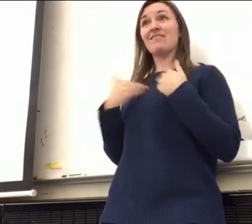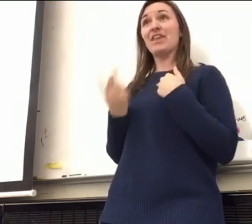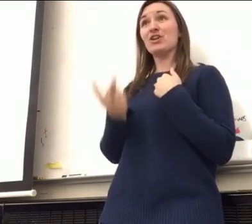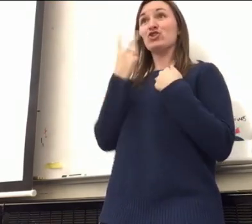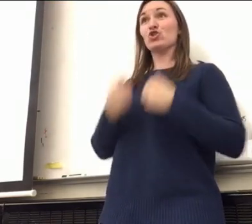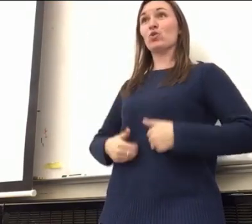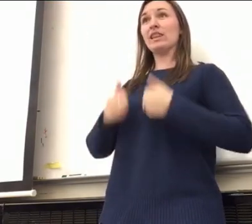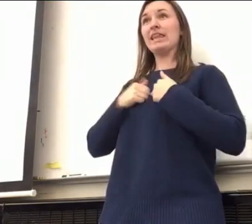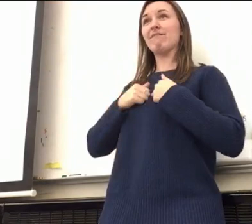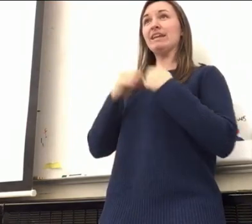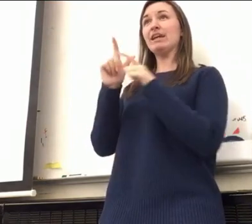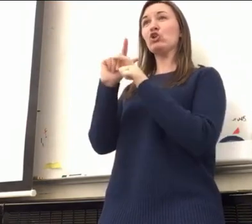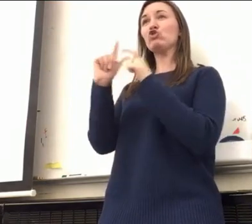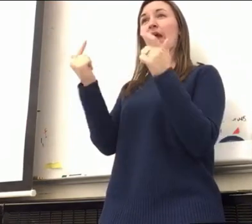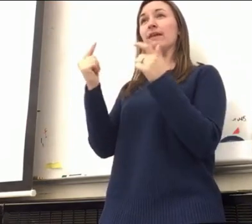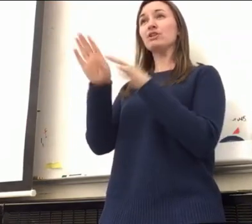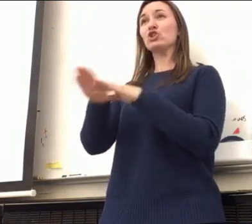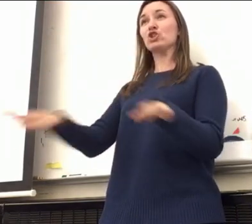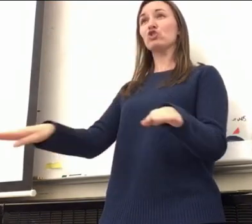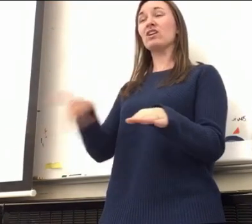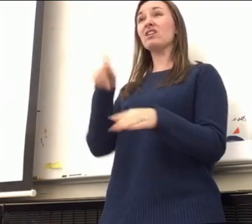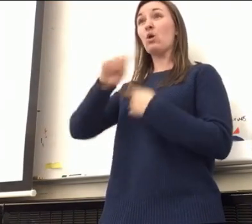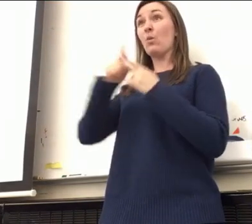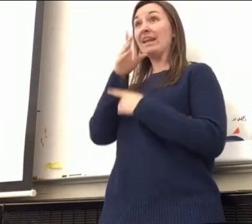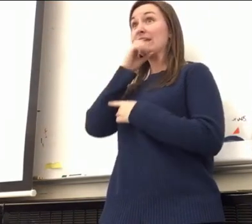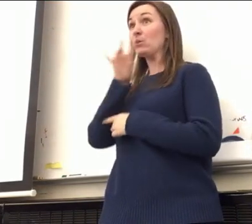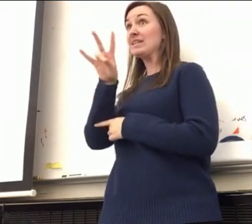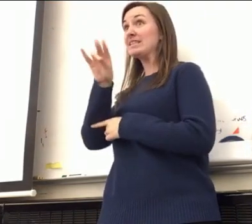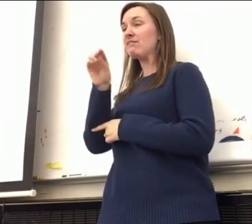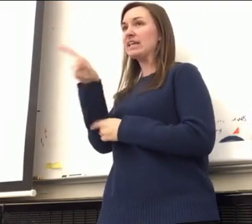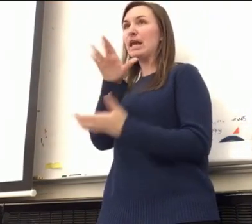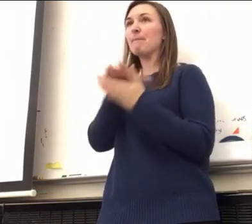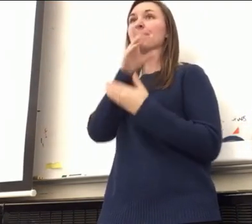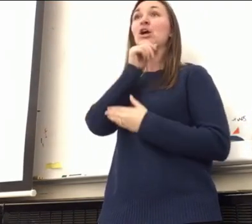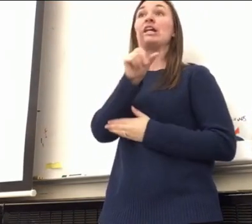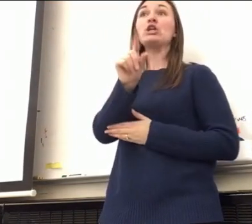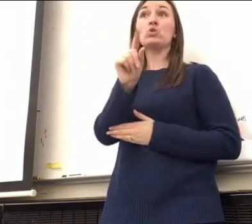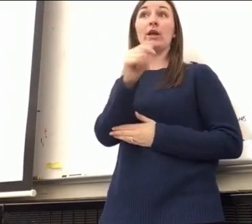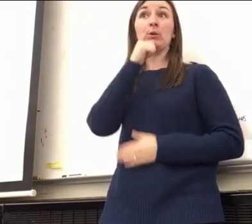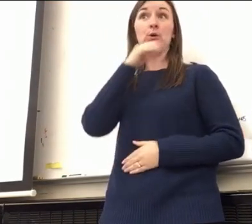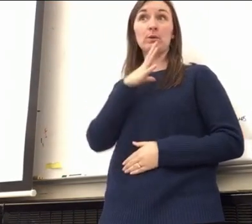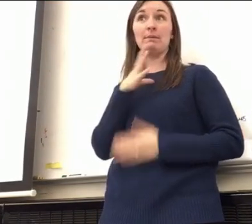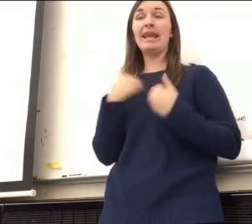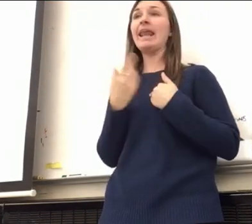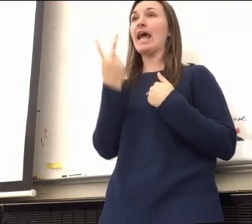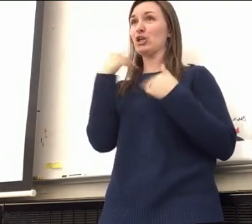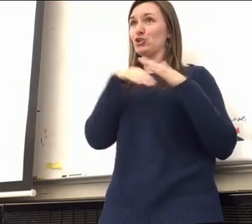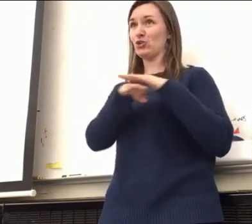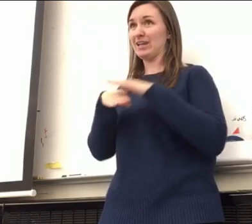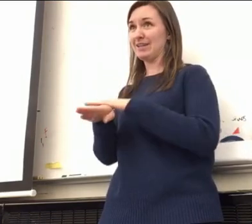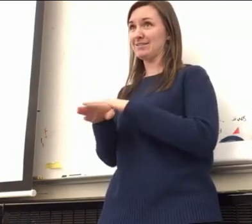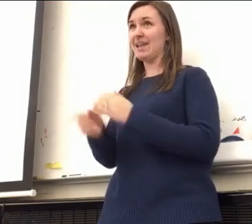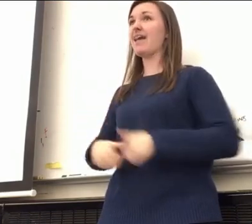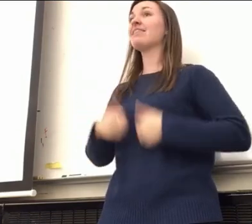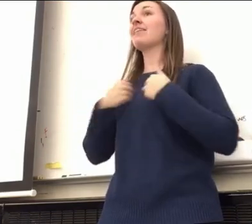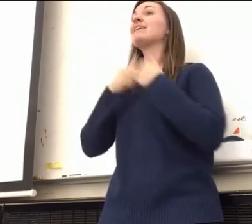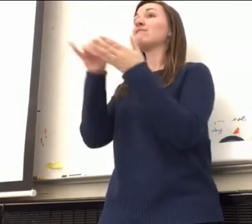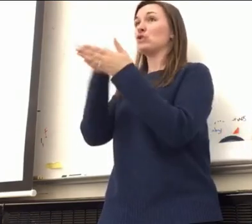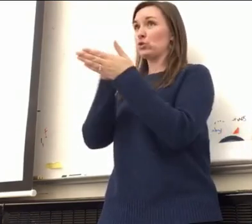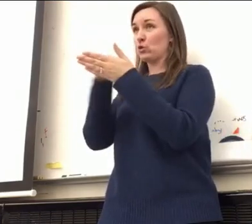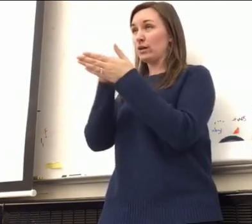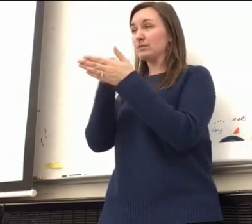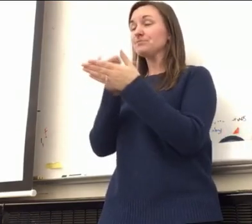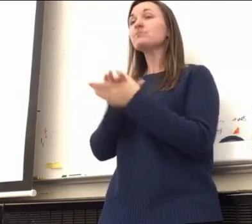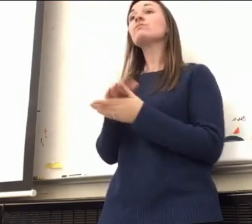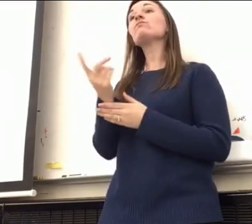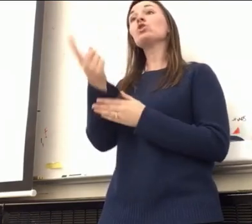grandchildren. Basically, when he was like 70 years old, he married a 20-year-old and had 2 kids. And they live in New York. One